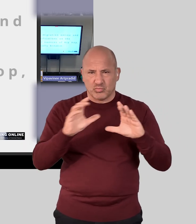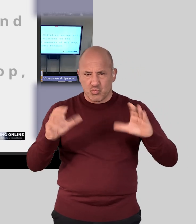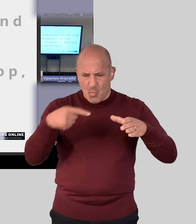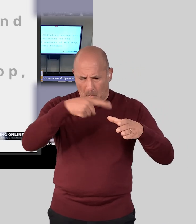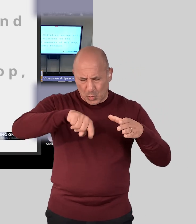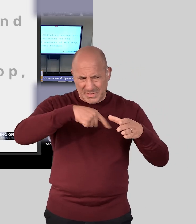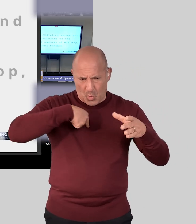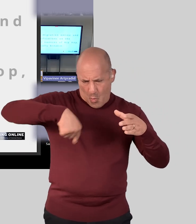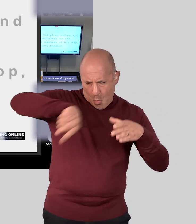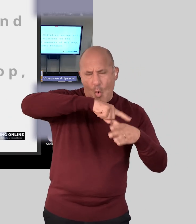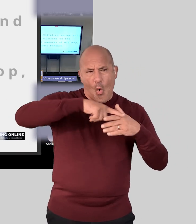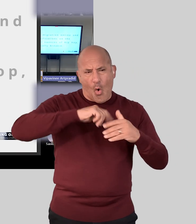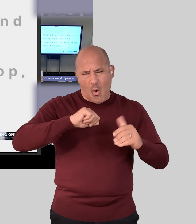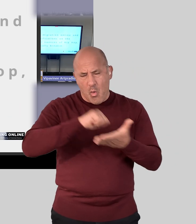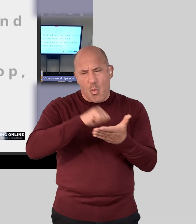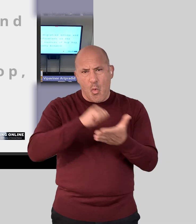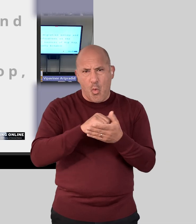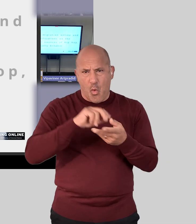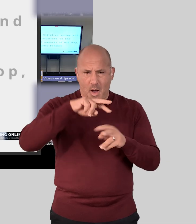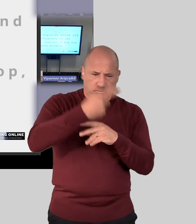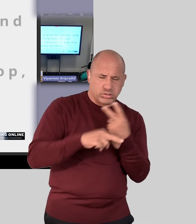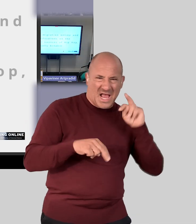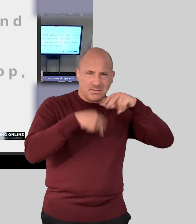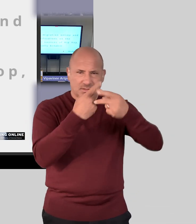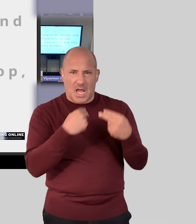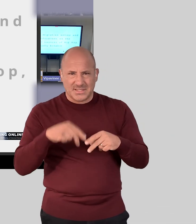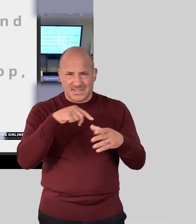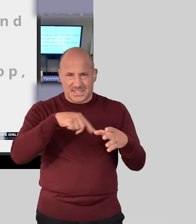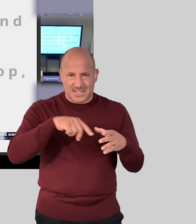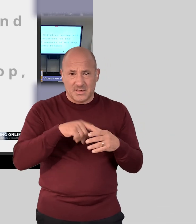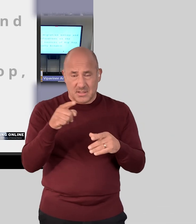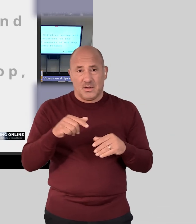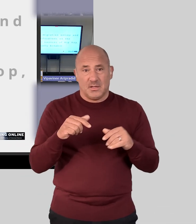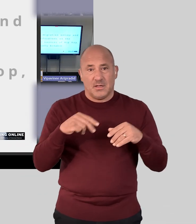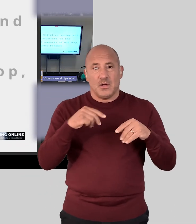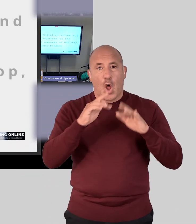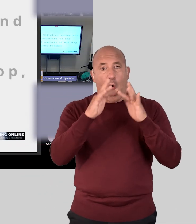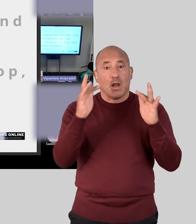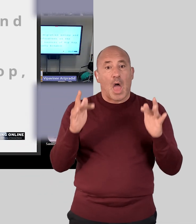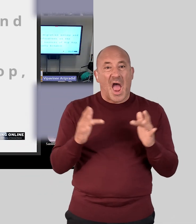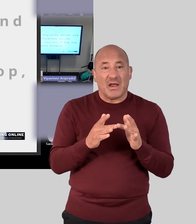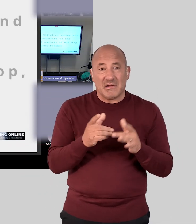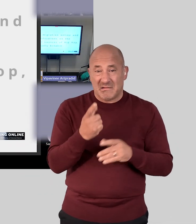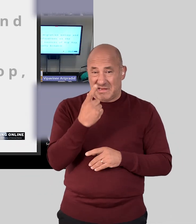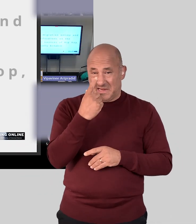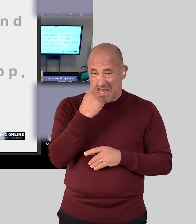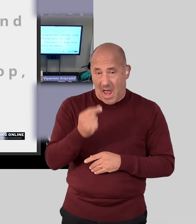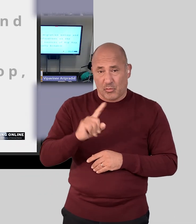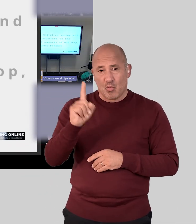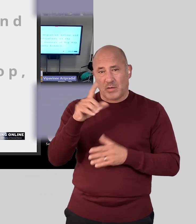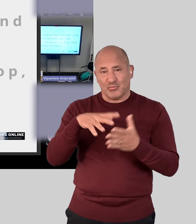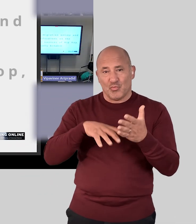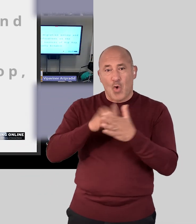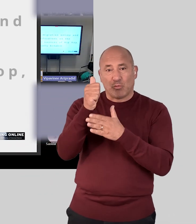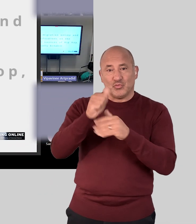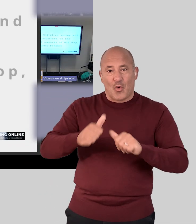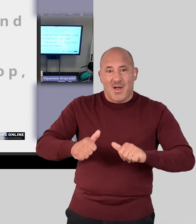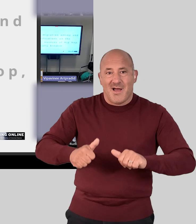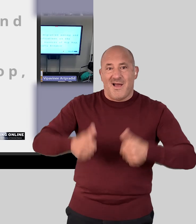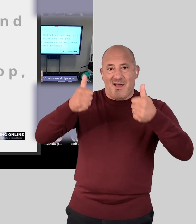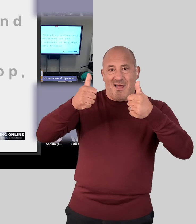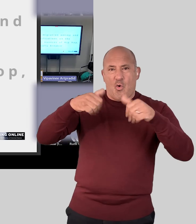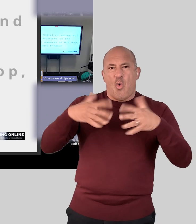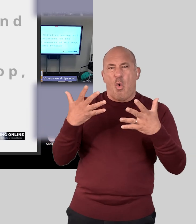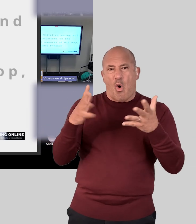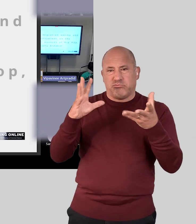communities that practice breaking. Dance online can cause or allow denigration of culture. Art forms originally created